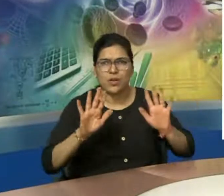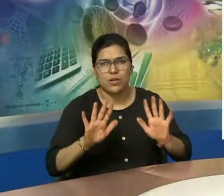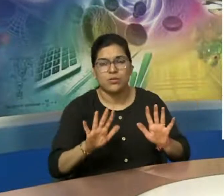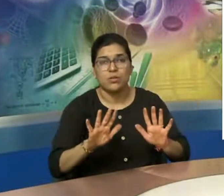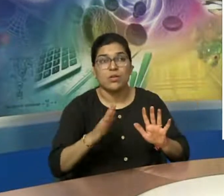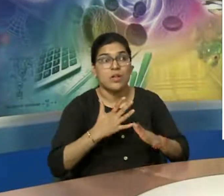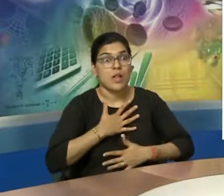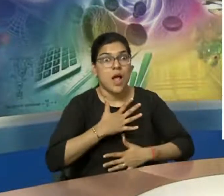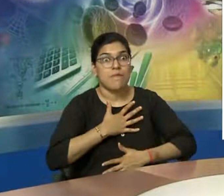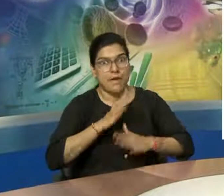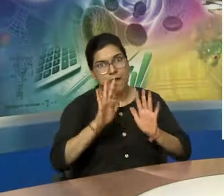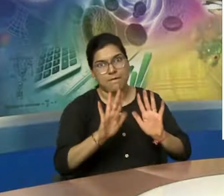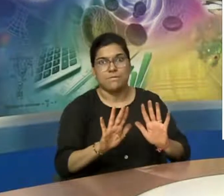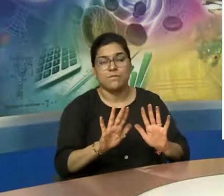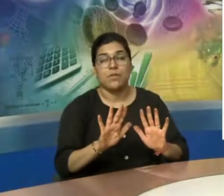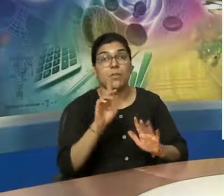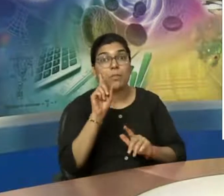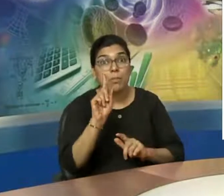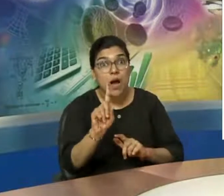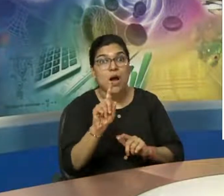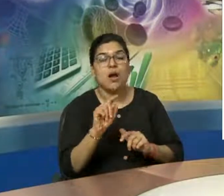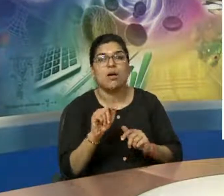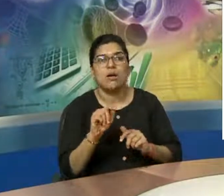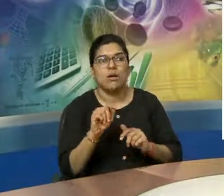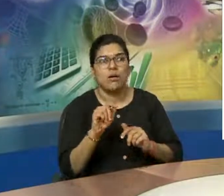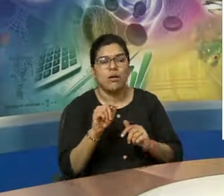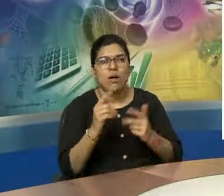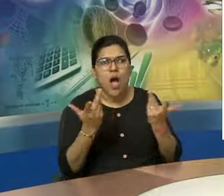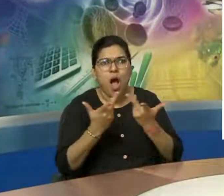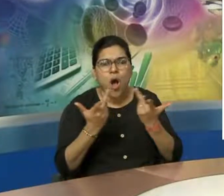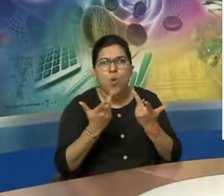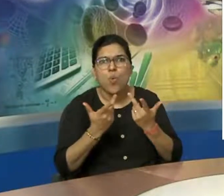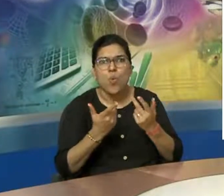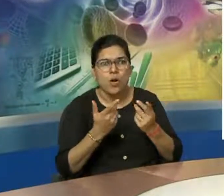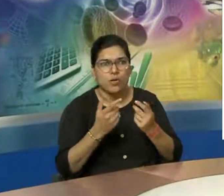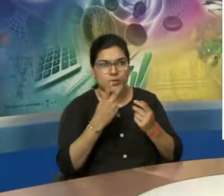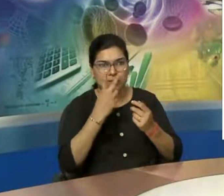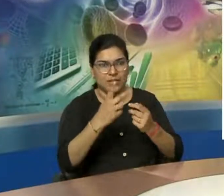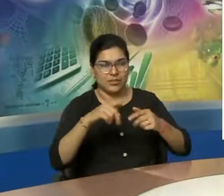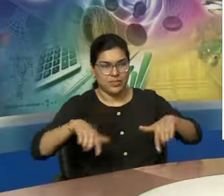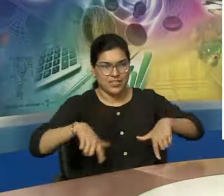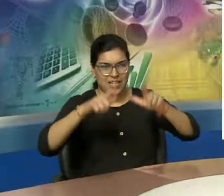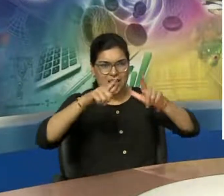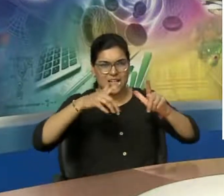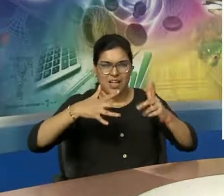In nature, many species occupy the same habitat,